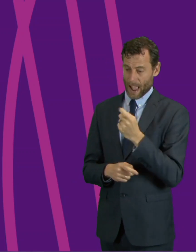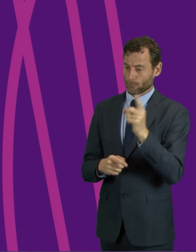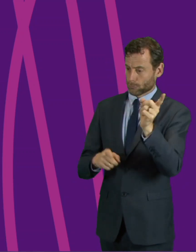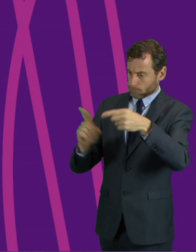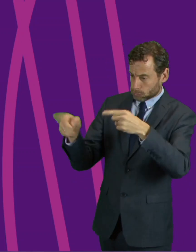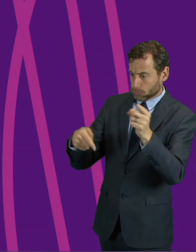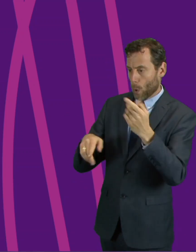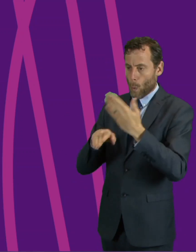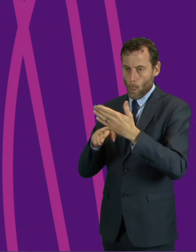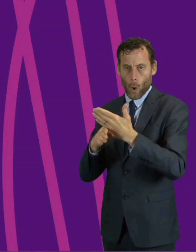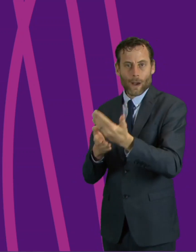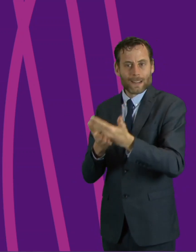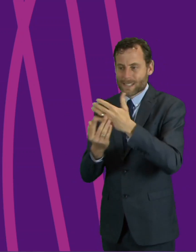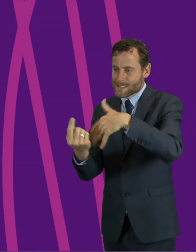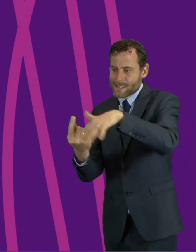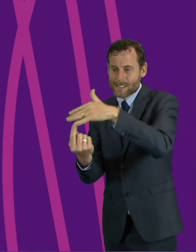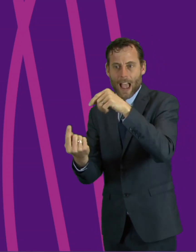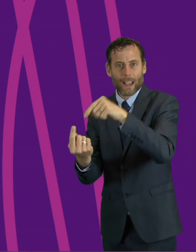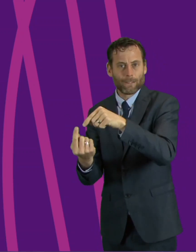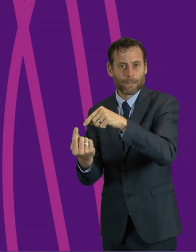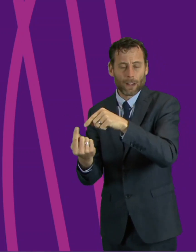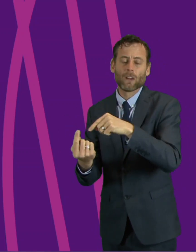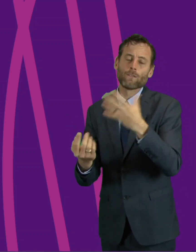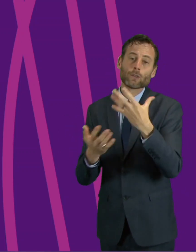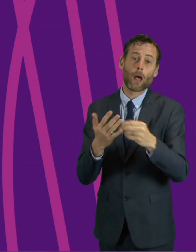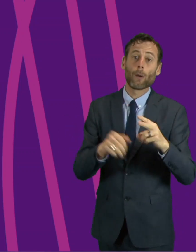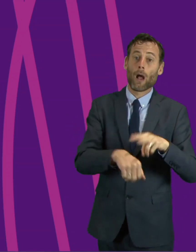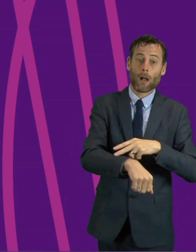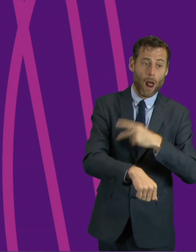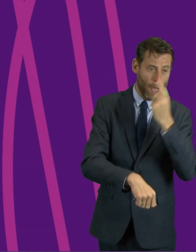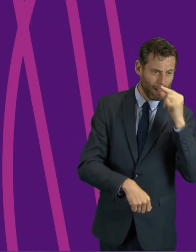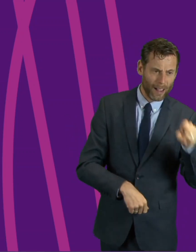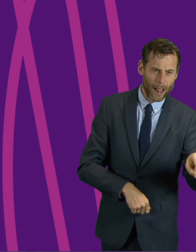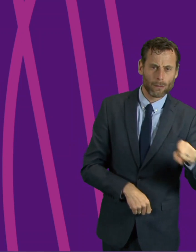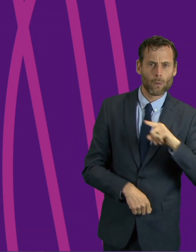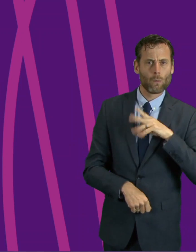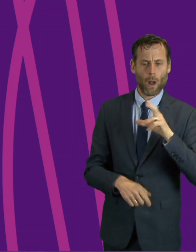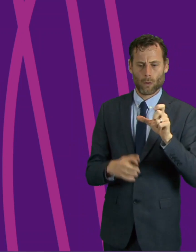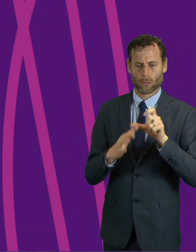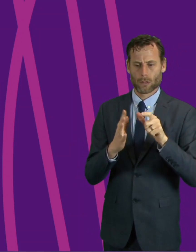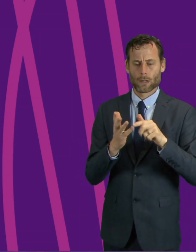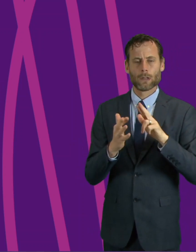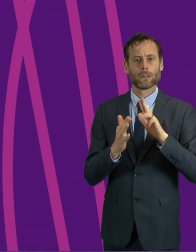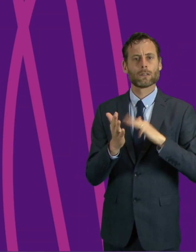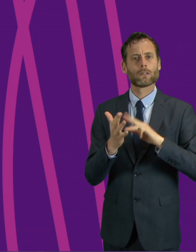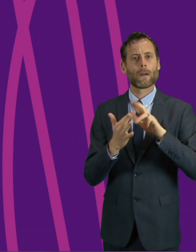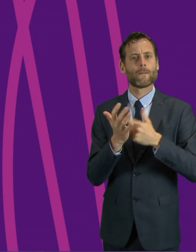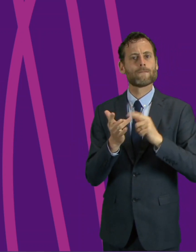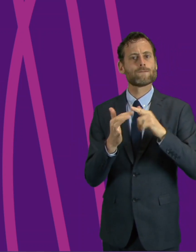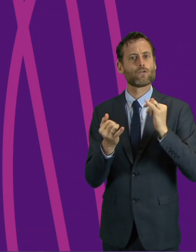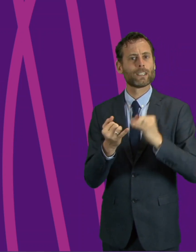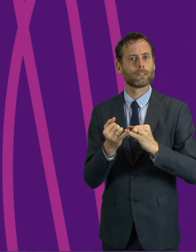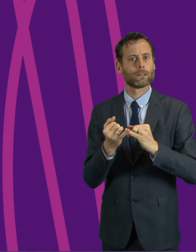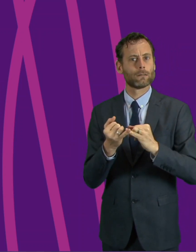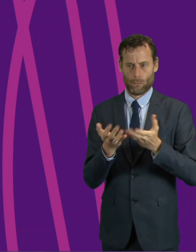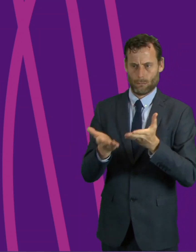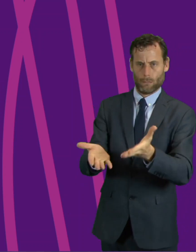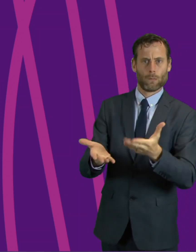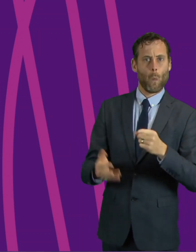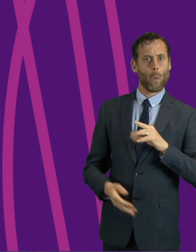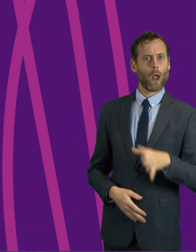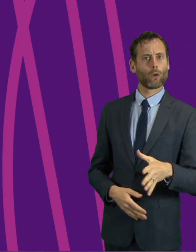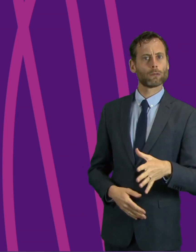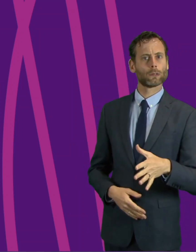spreading the virus, why can't one in Dumfries? And the Scottish Government risks that kind of confusion on a bigger scale if there isn't a